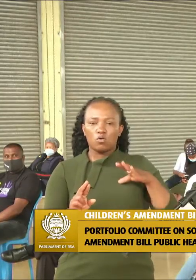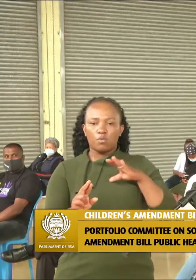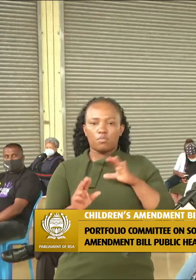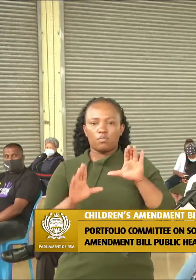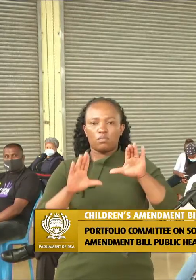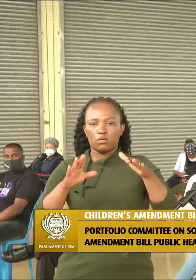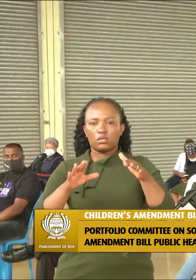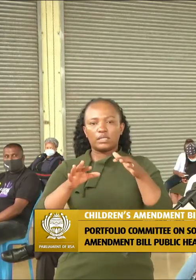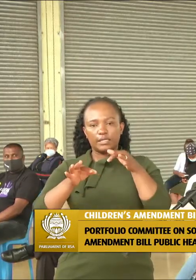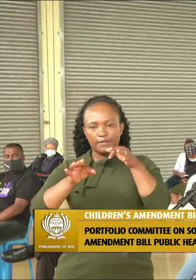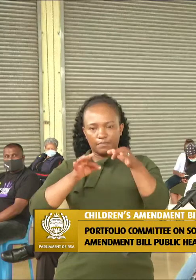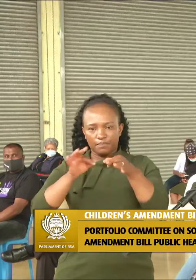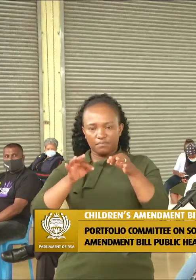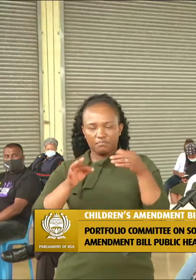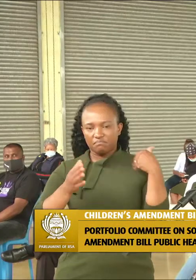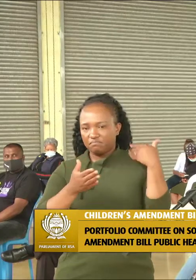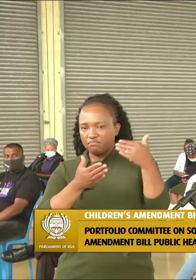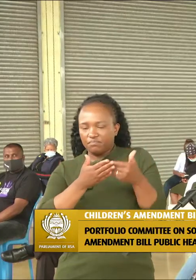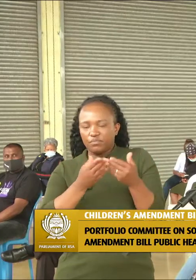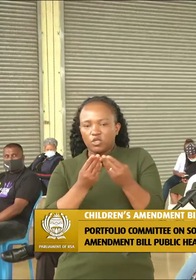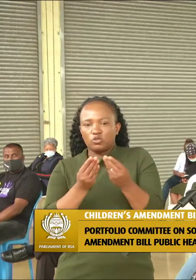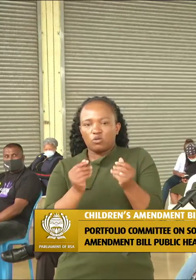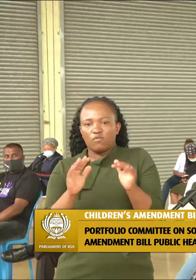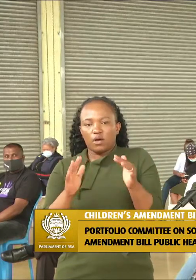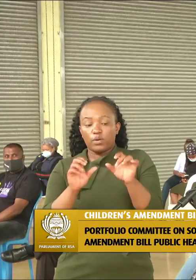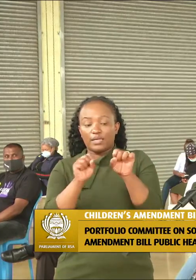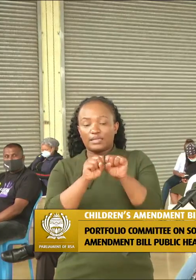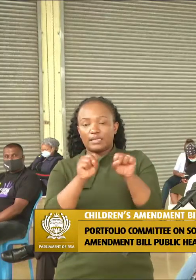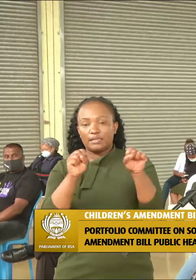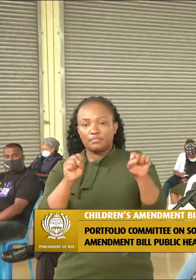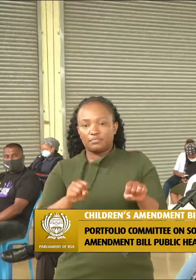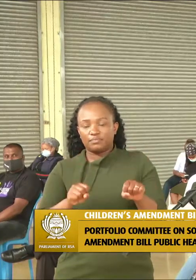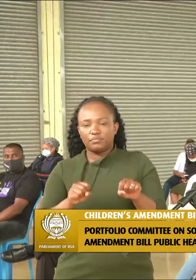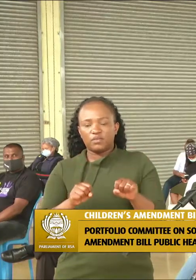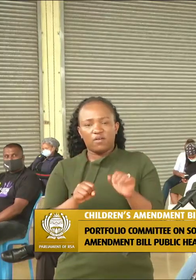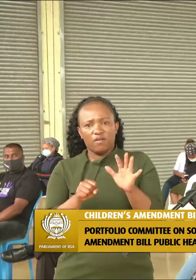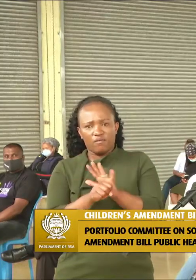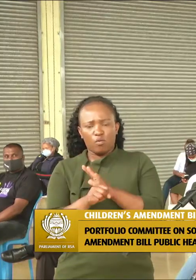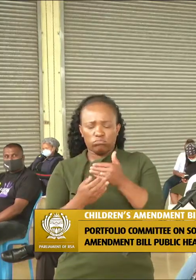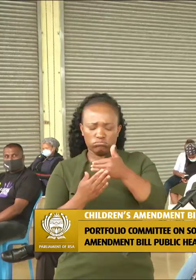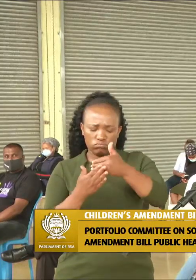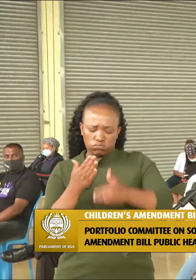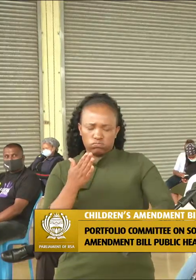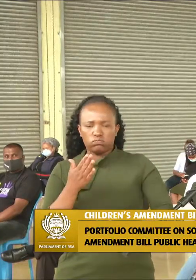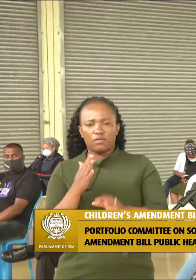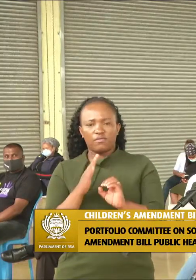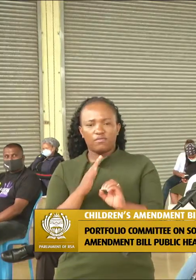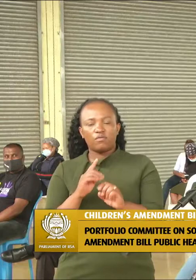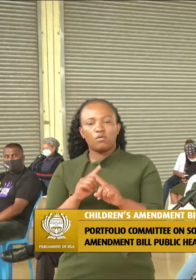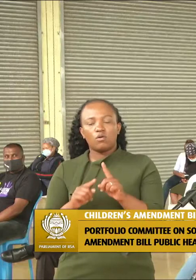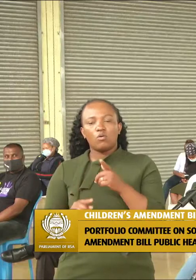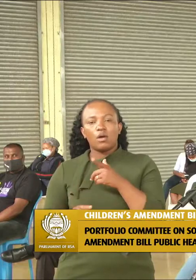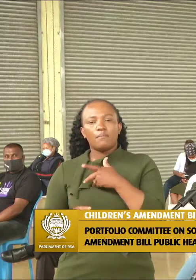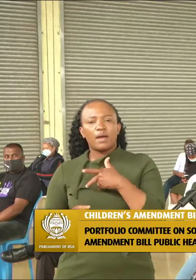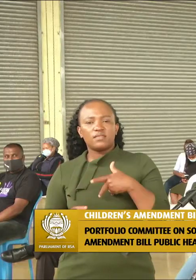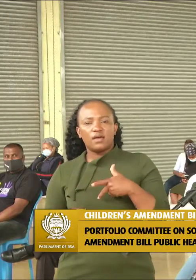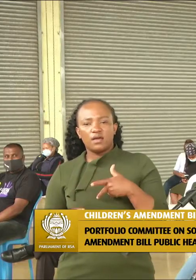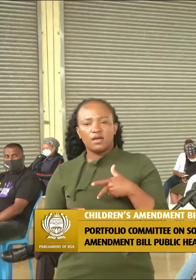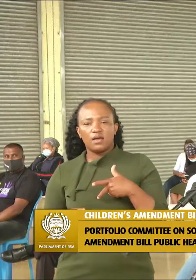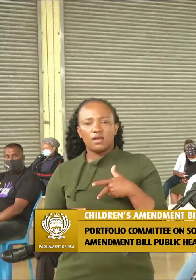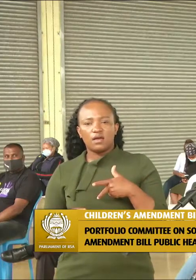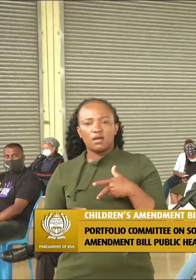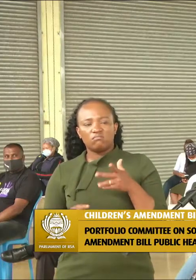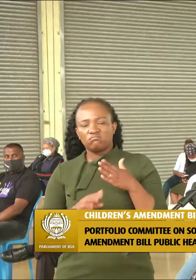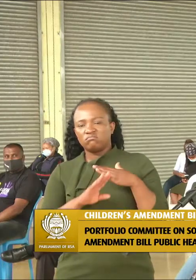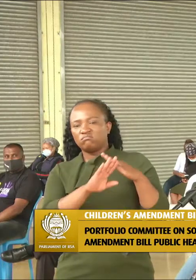fathers are being treated through the system. It details parental alienation. It